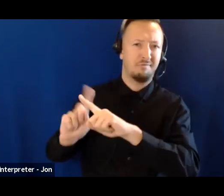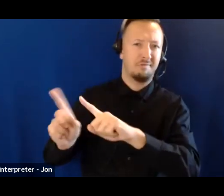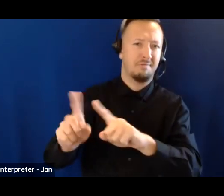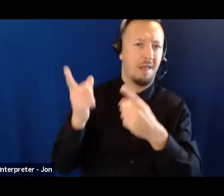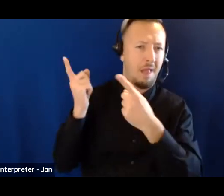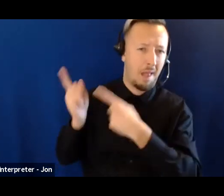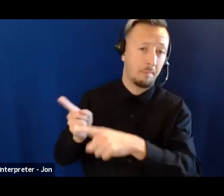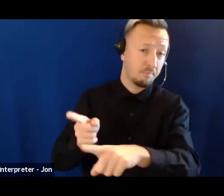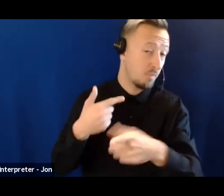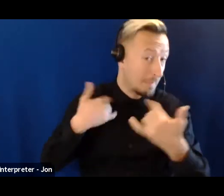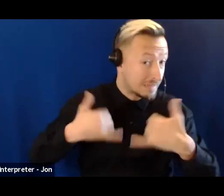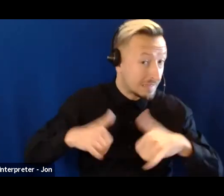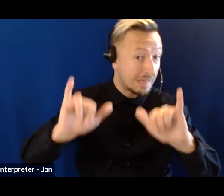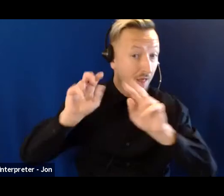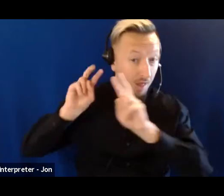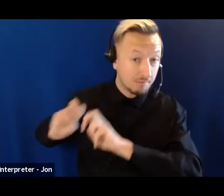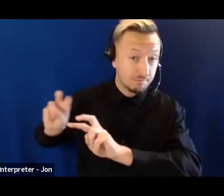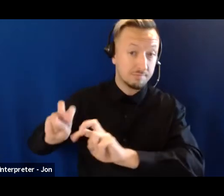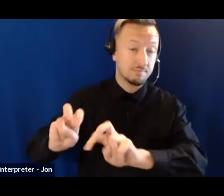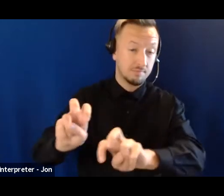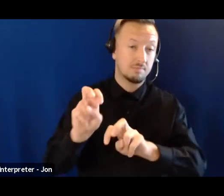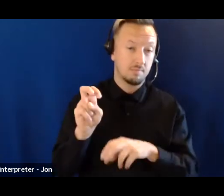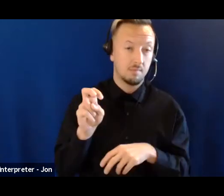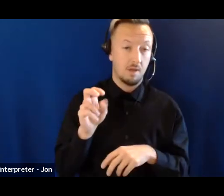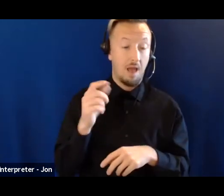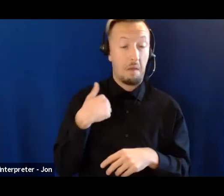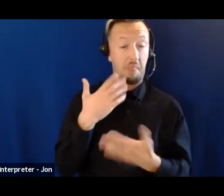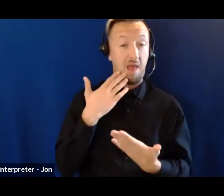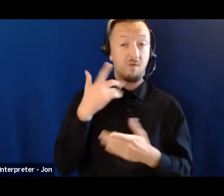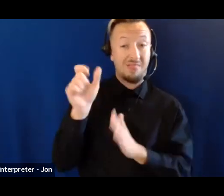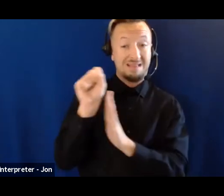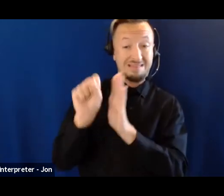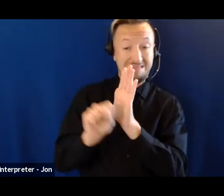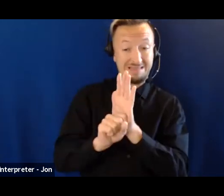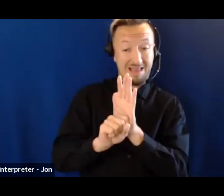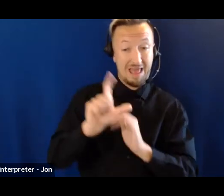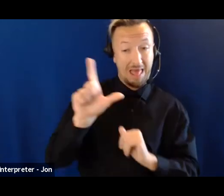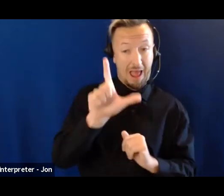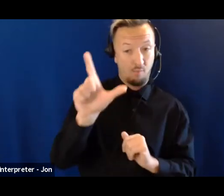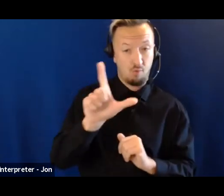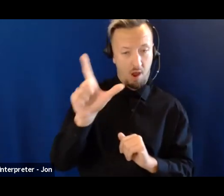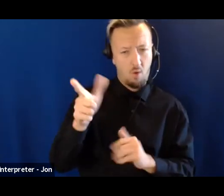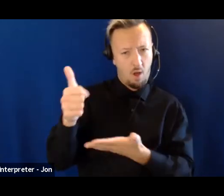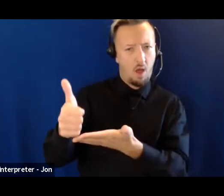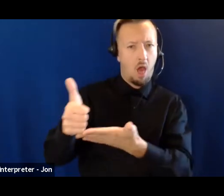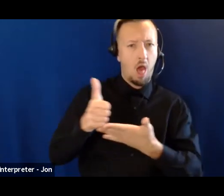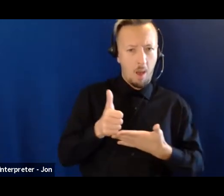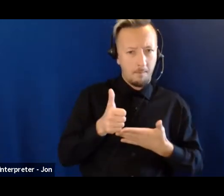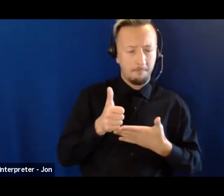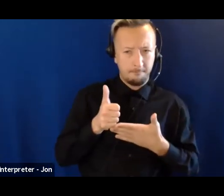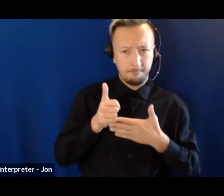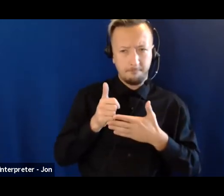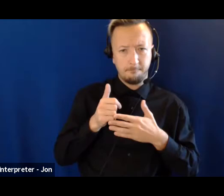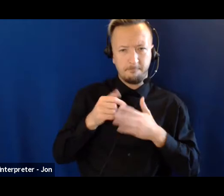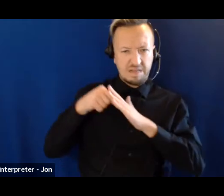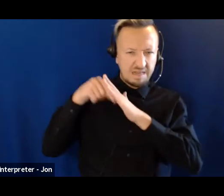still looking. I'm thankful that the state library is helping me do the research because they can deep dive into a lot